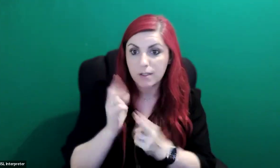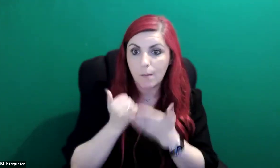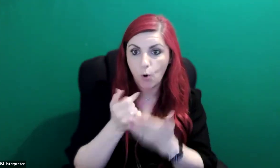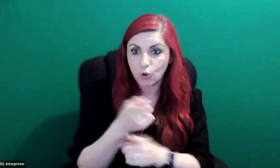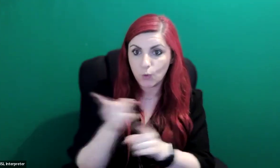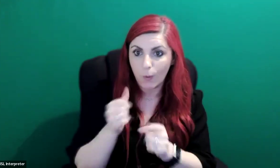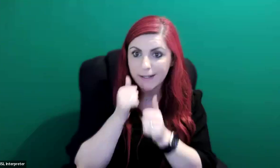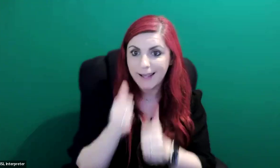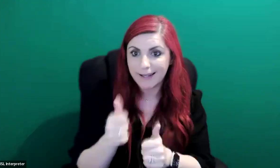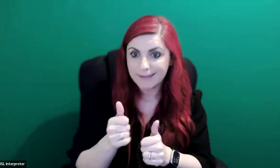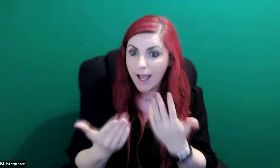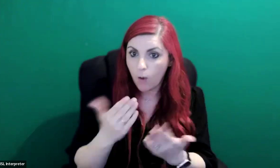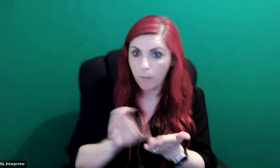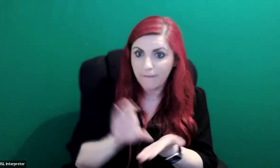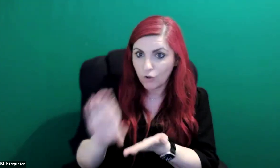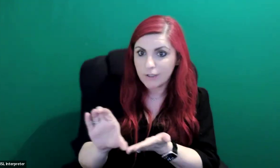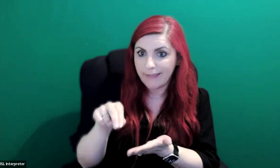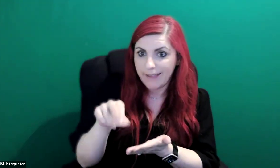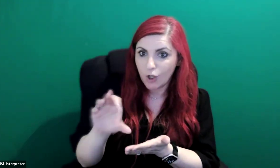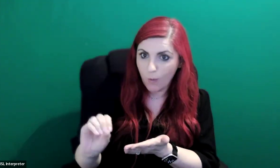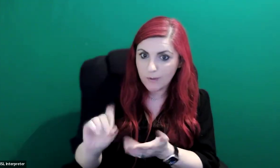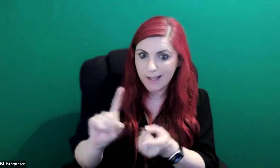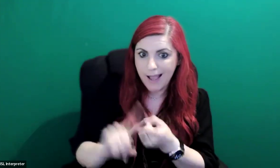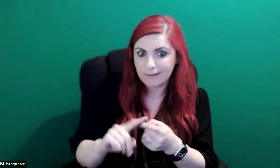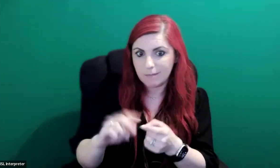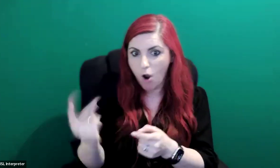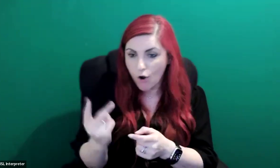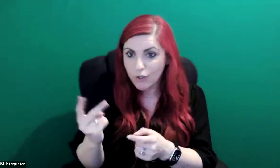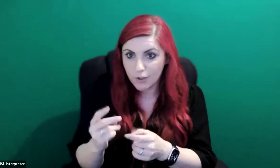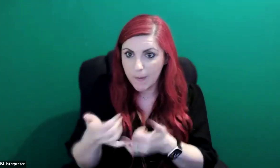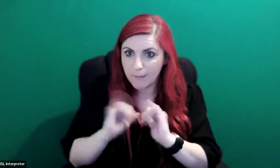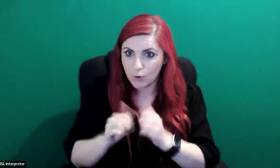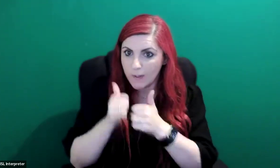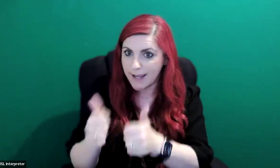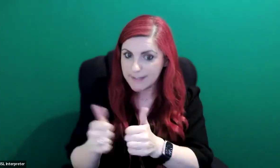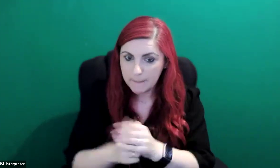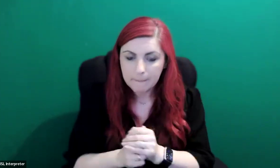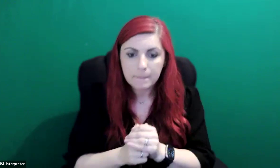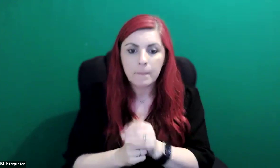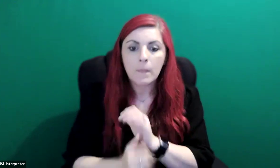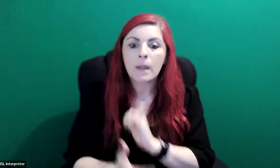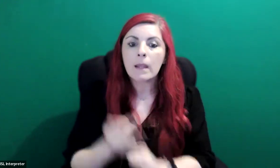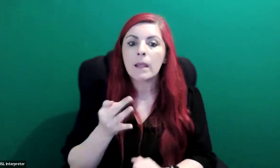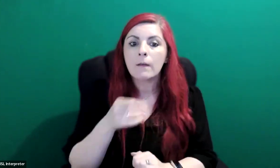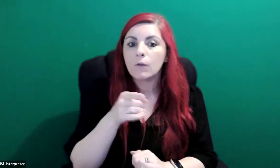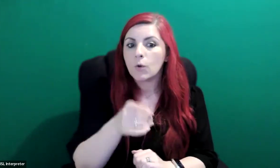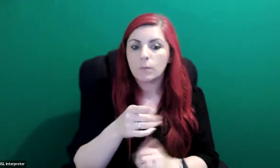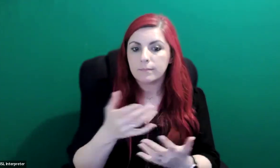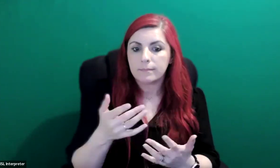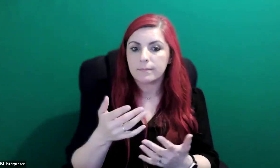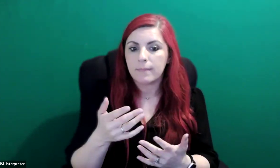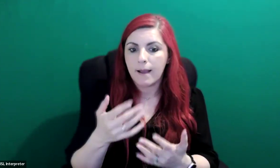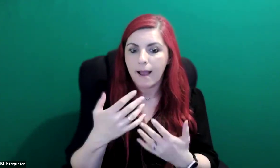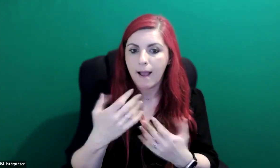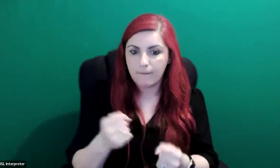by giving money to the NGOs and their partners. If you cite UN reports and studies, is very